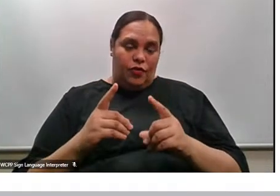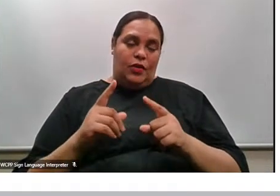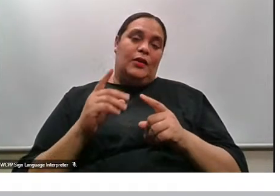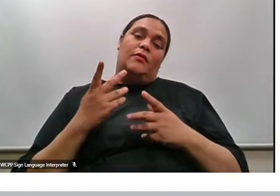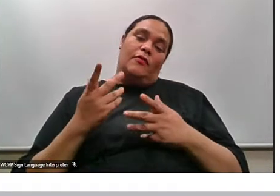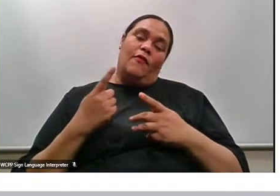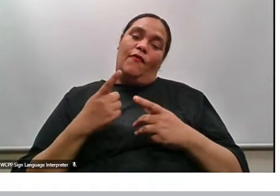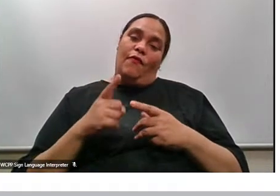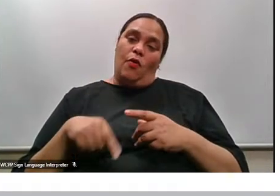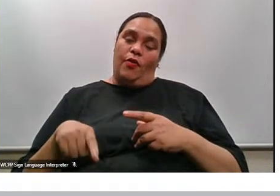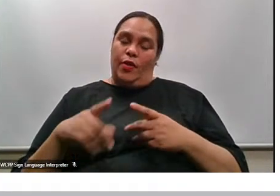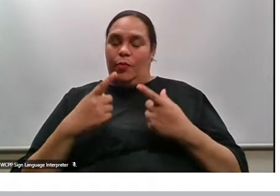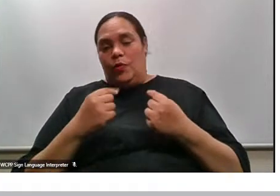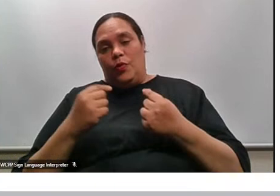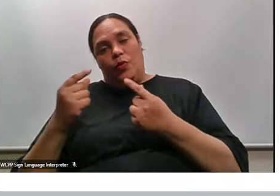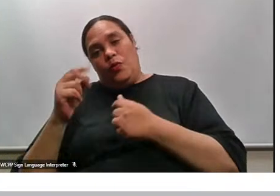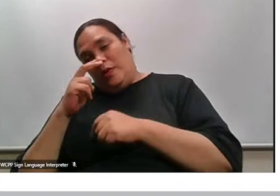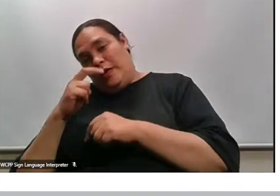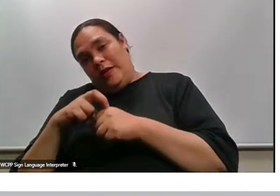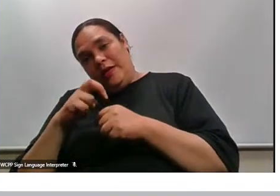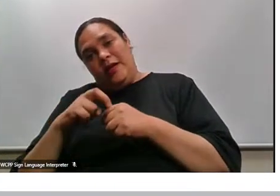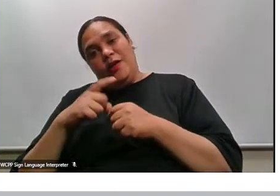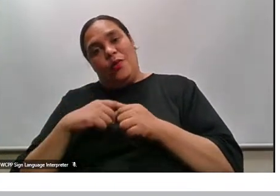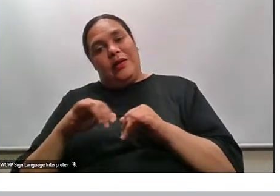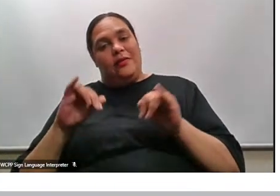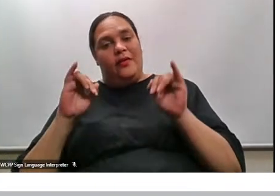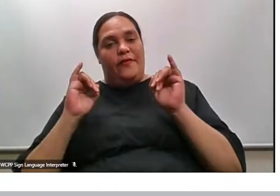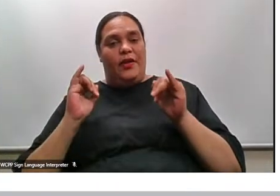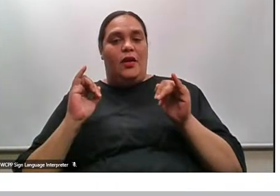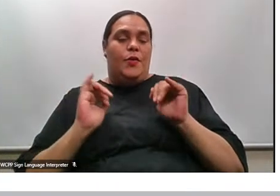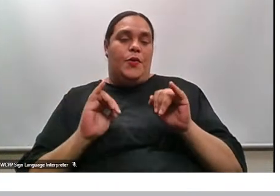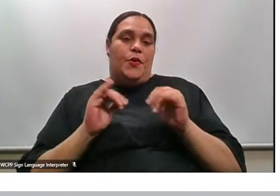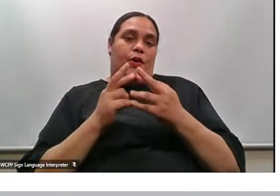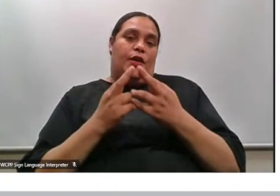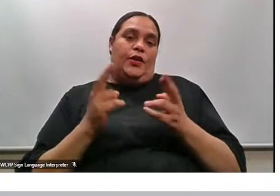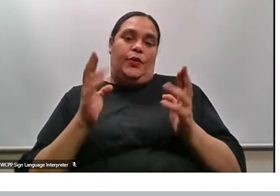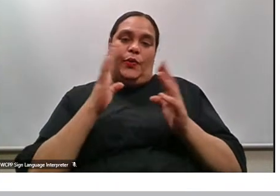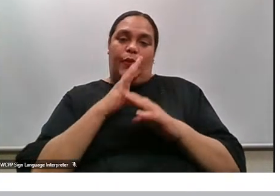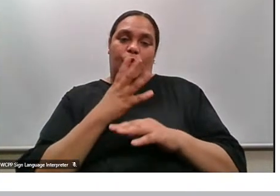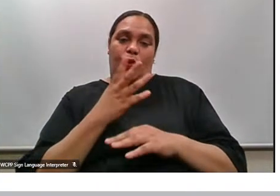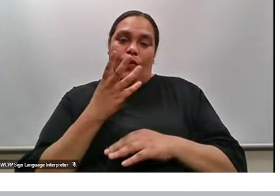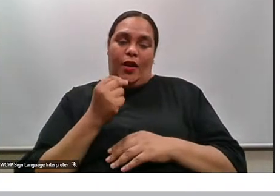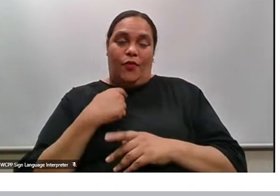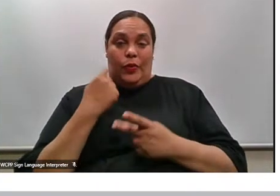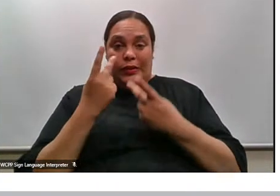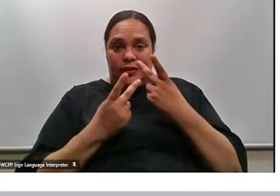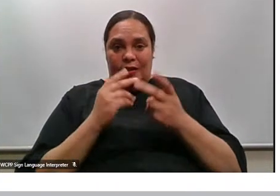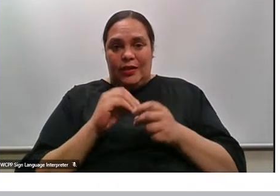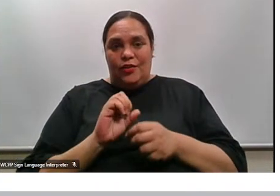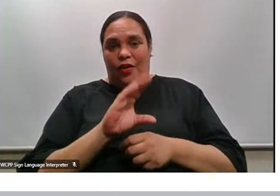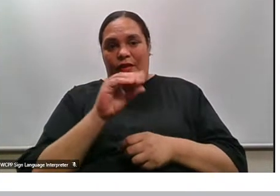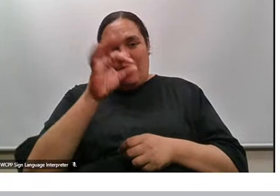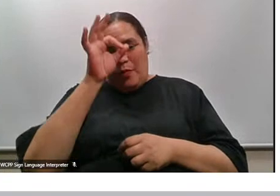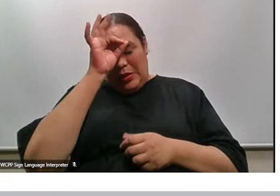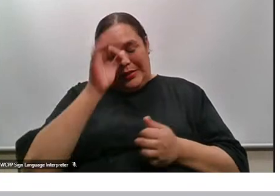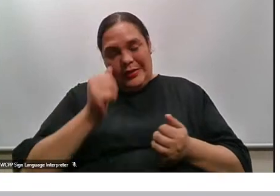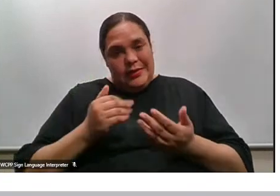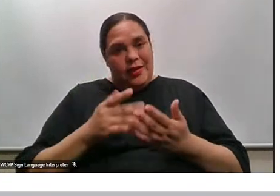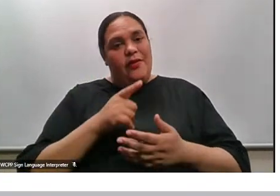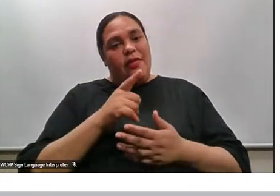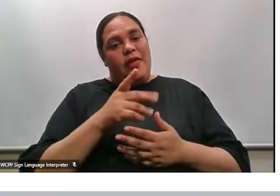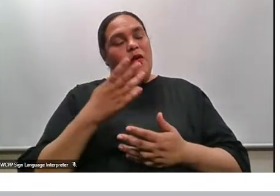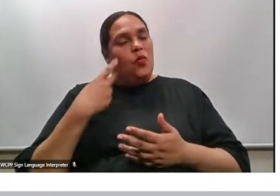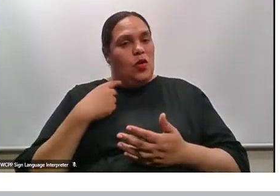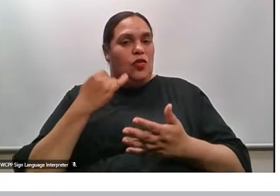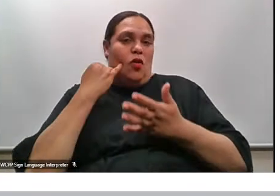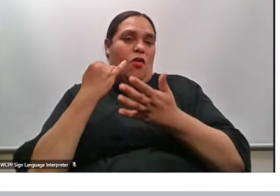order to plug a need due to the severe chronic under-resourcing that we have seen in the South African Police Service, which has been